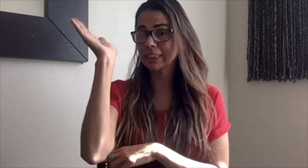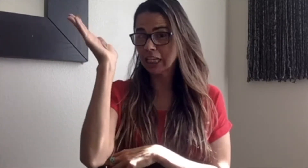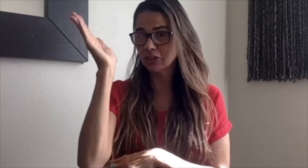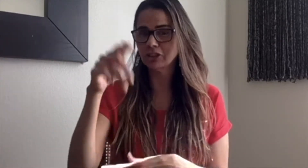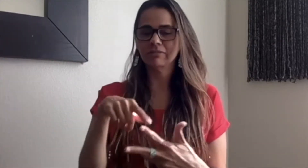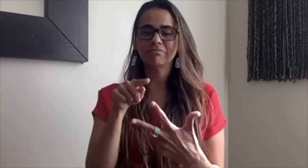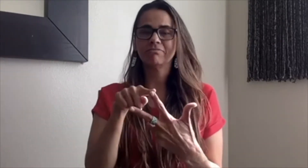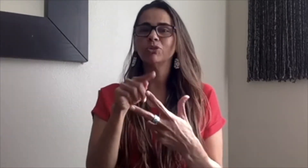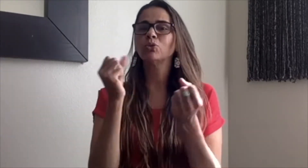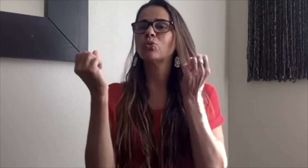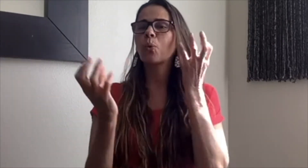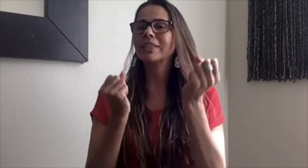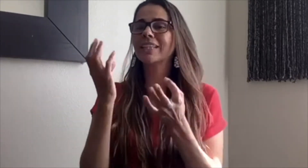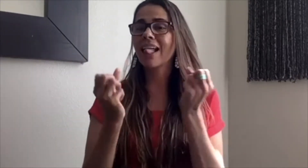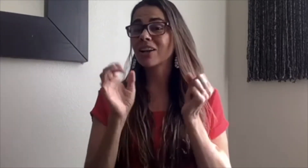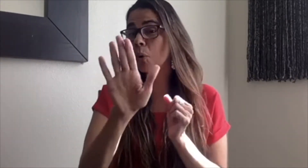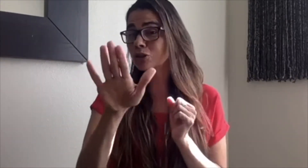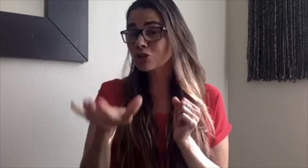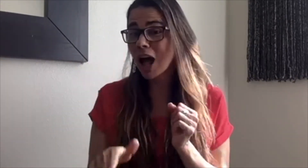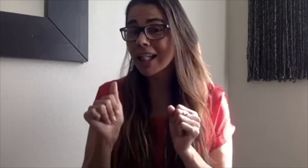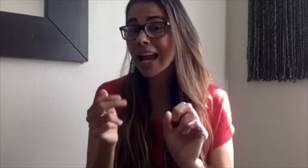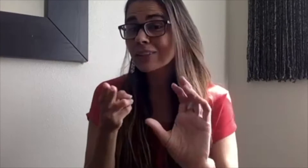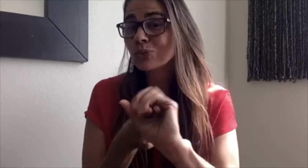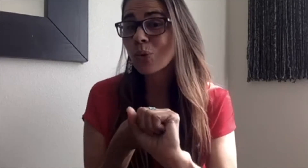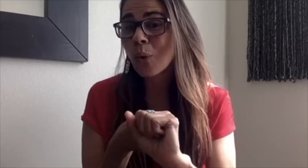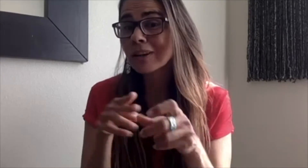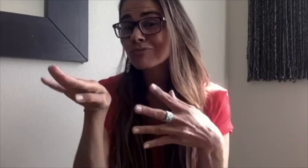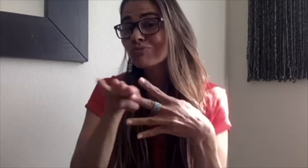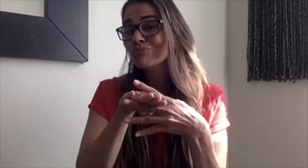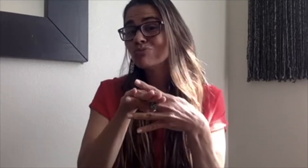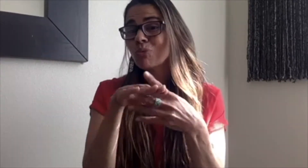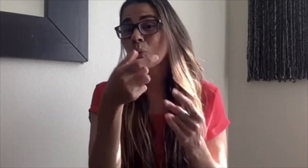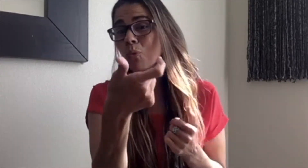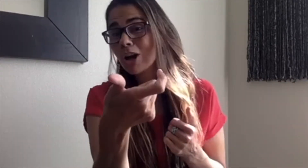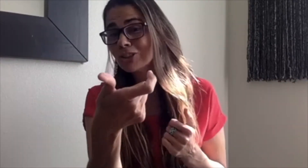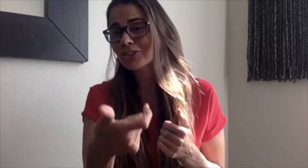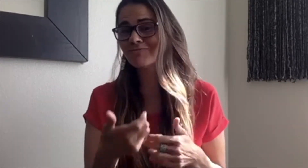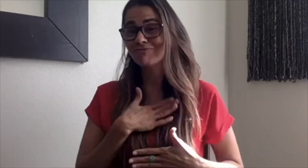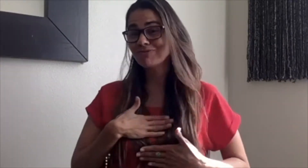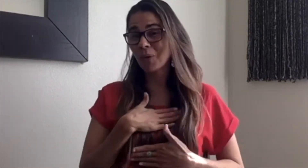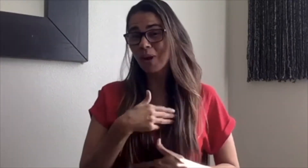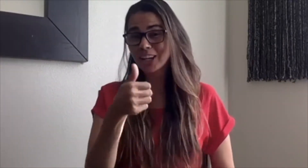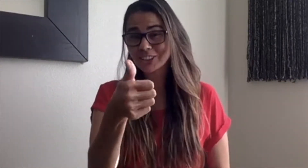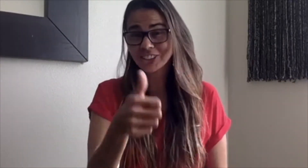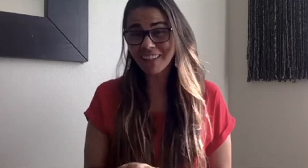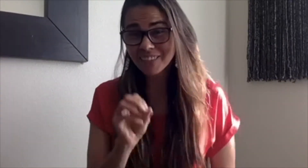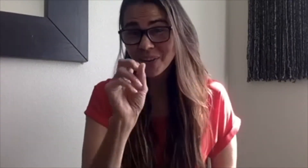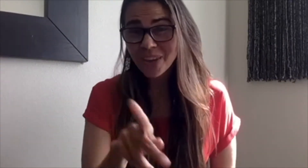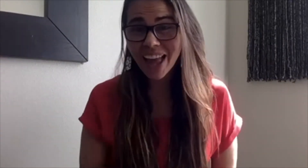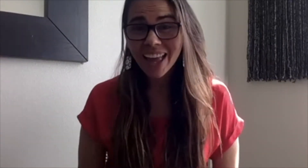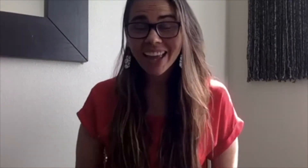today. So one of them is a storyteller, and then your child can join in during the break, and the other two